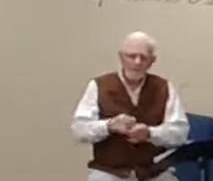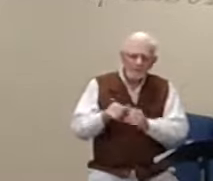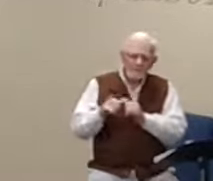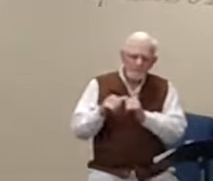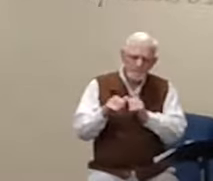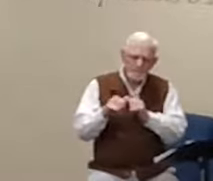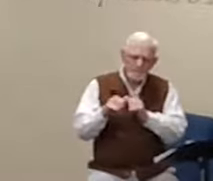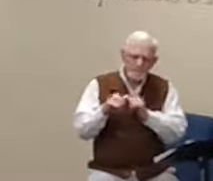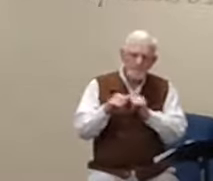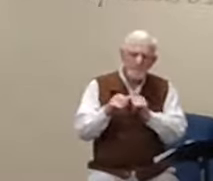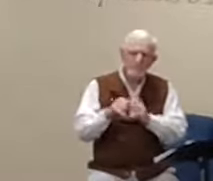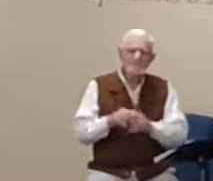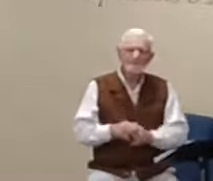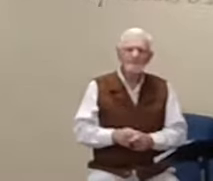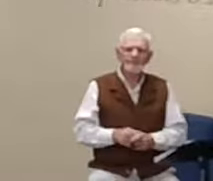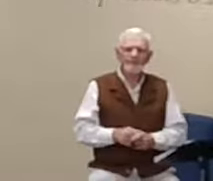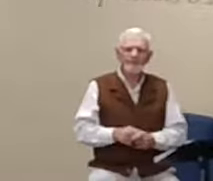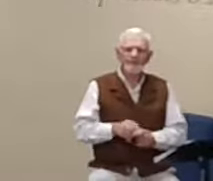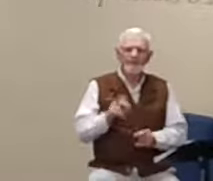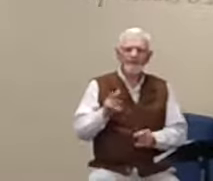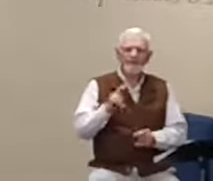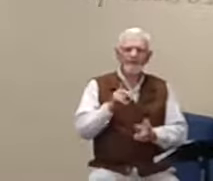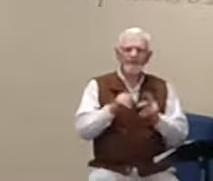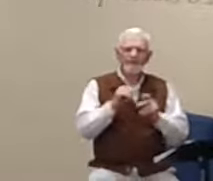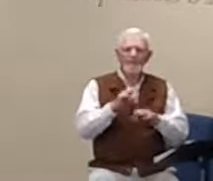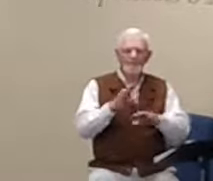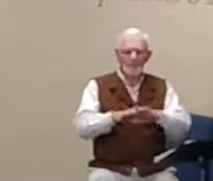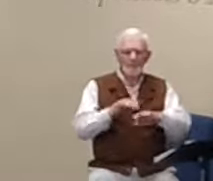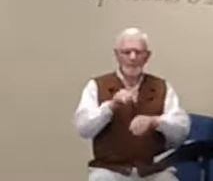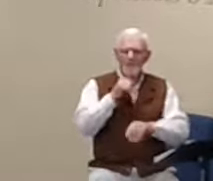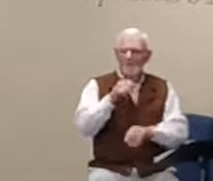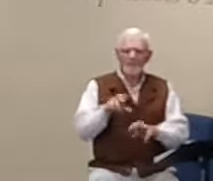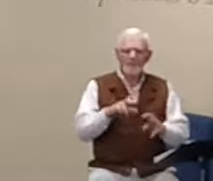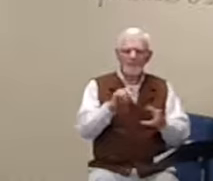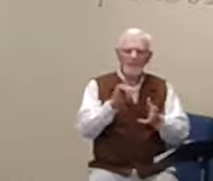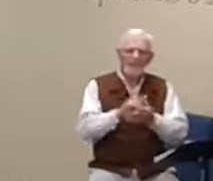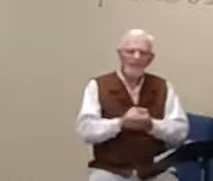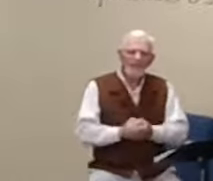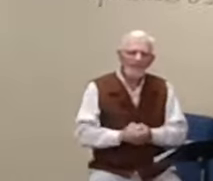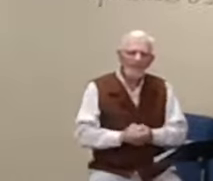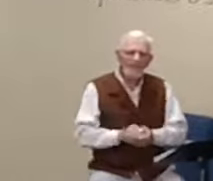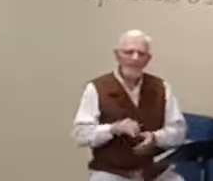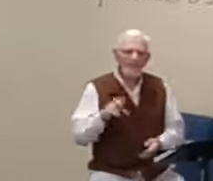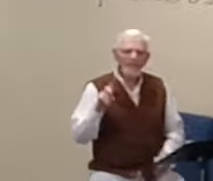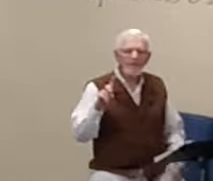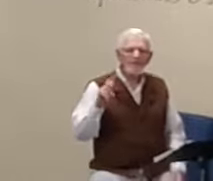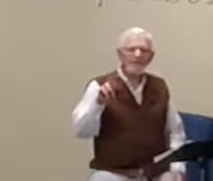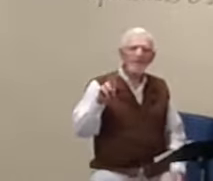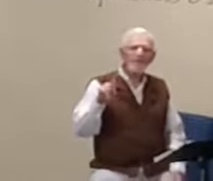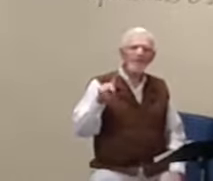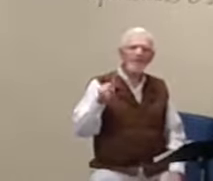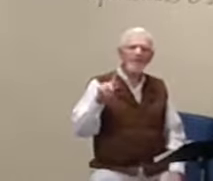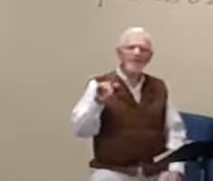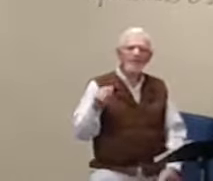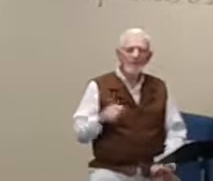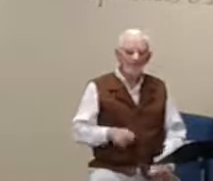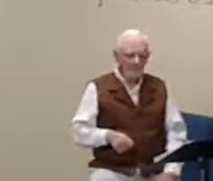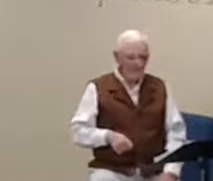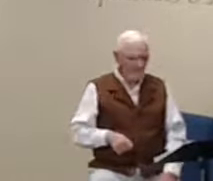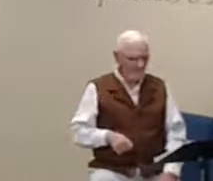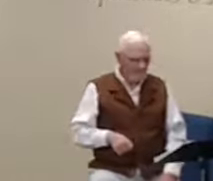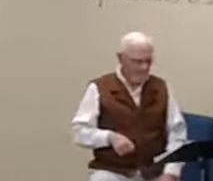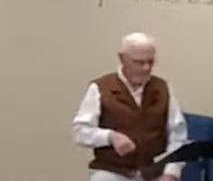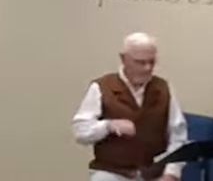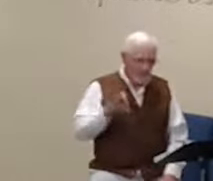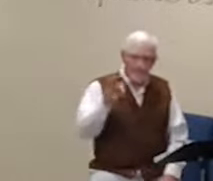And so usually people that aren't called aren't going to do it. And so it's called deputation. Furlough is when you come back to the